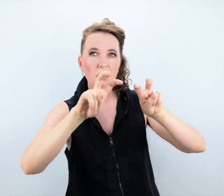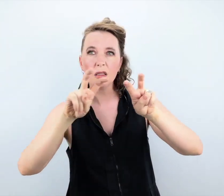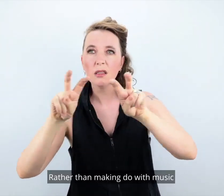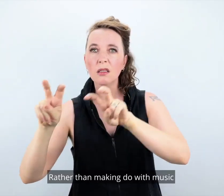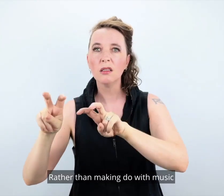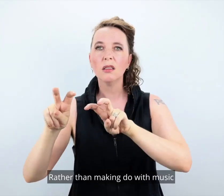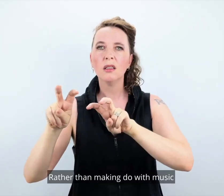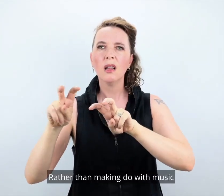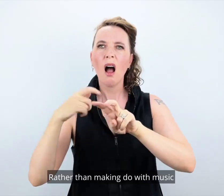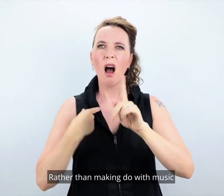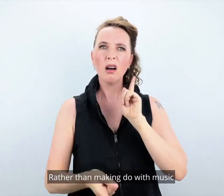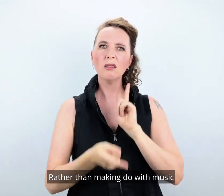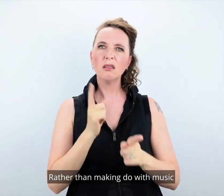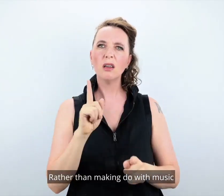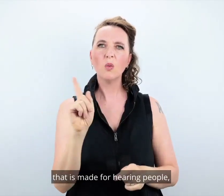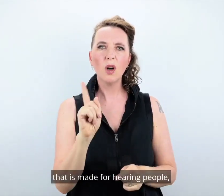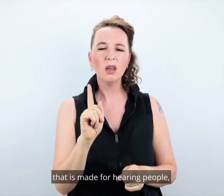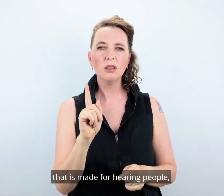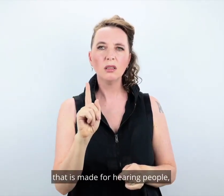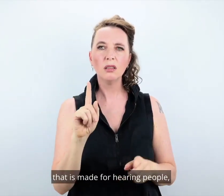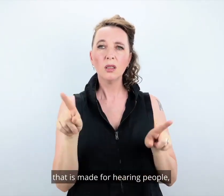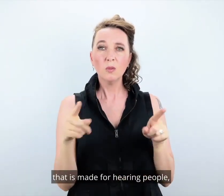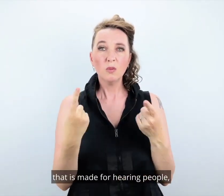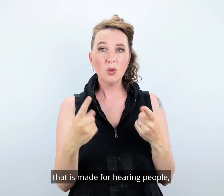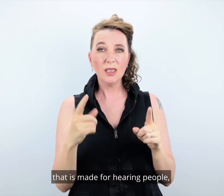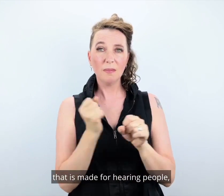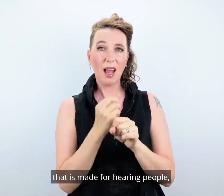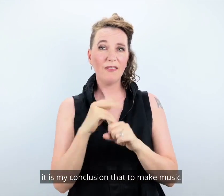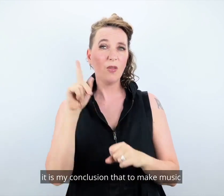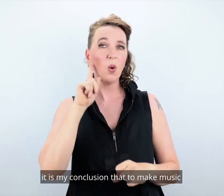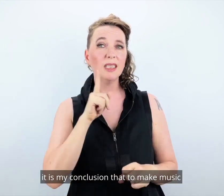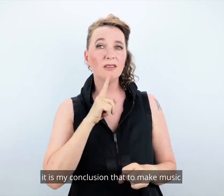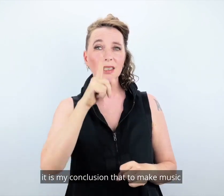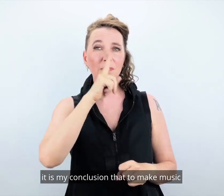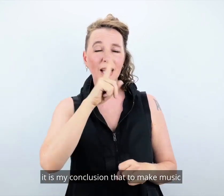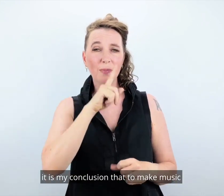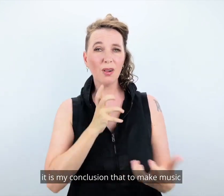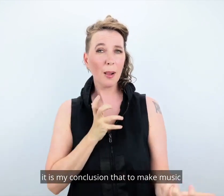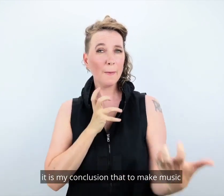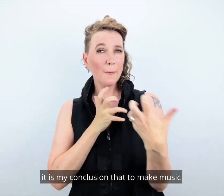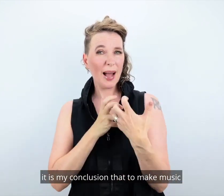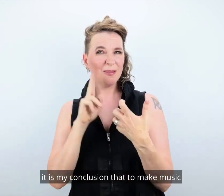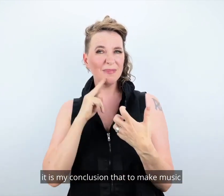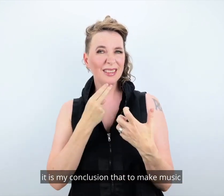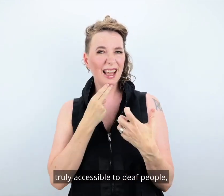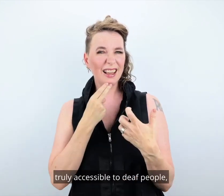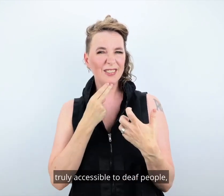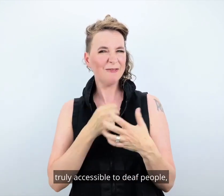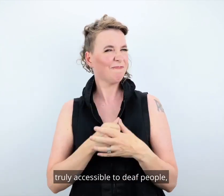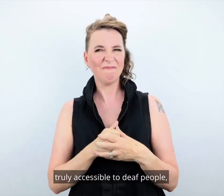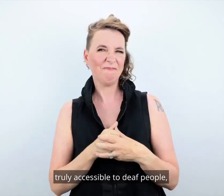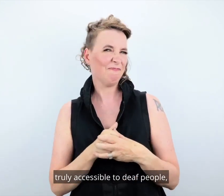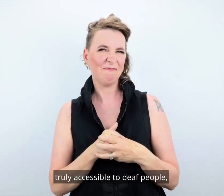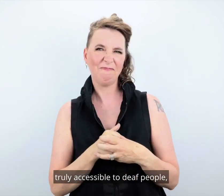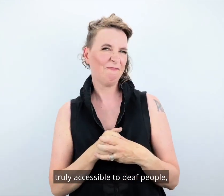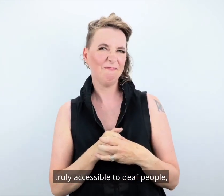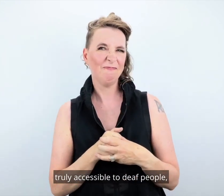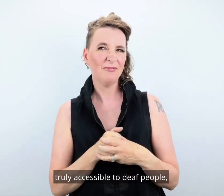Rather than making do with music that is made for hearing people, it is my conclusion that to make music truly accessible to deaf people,